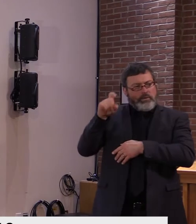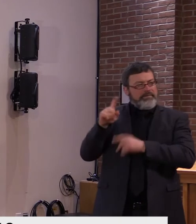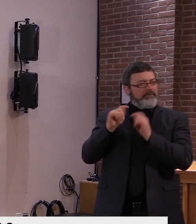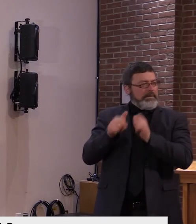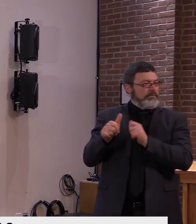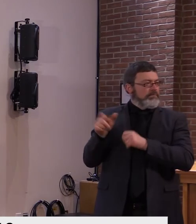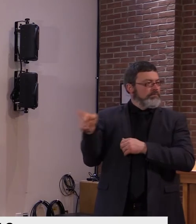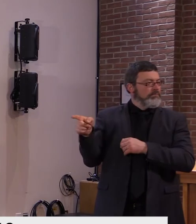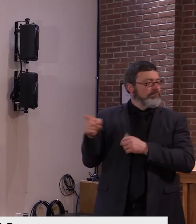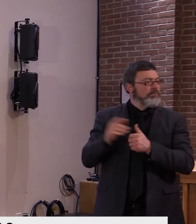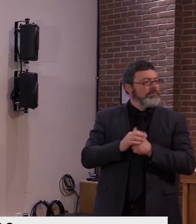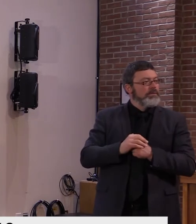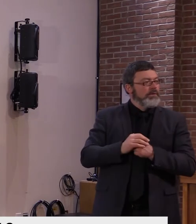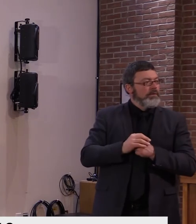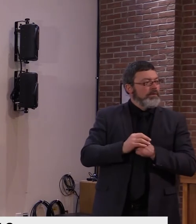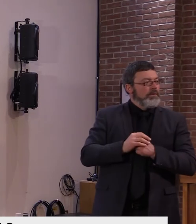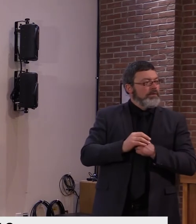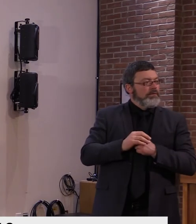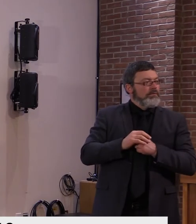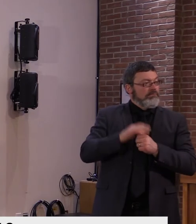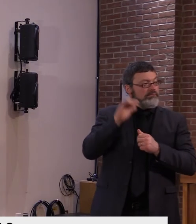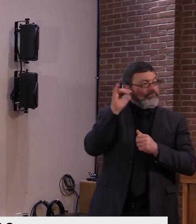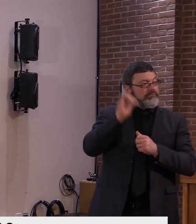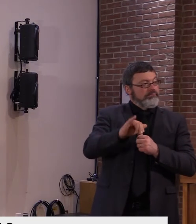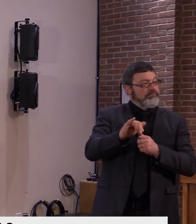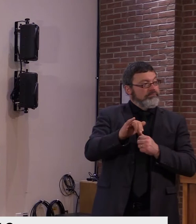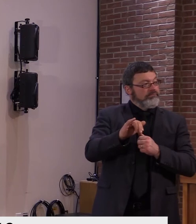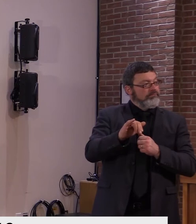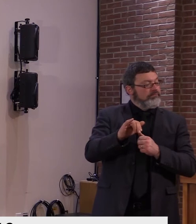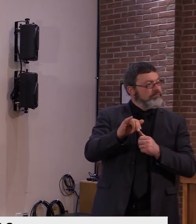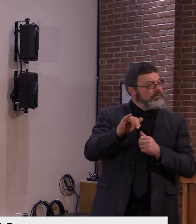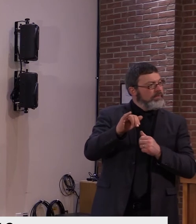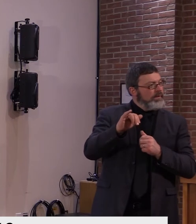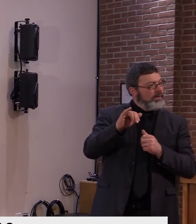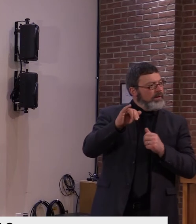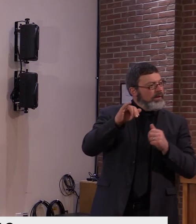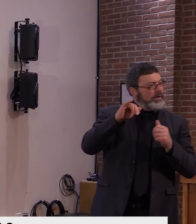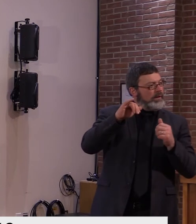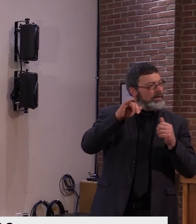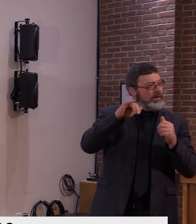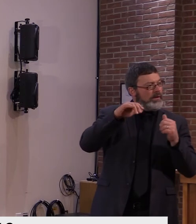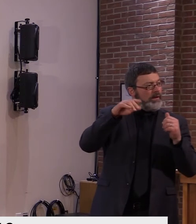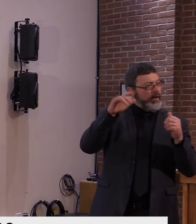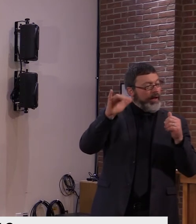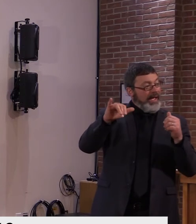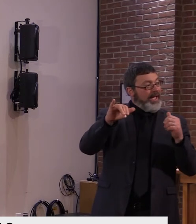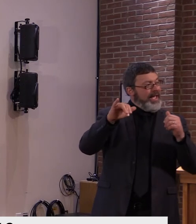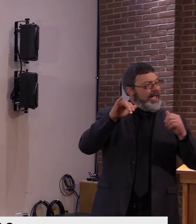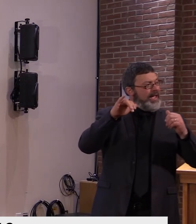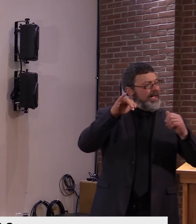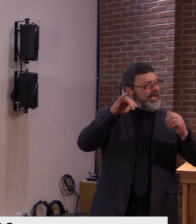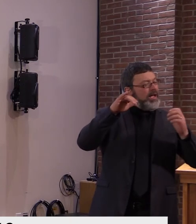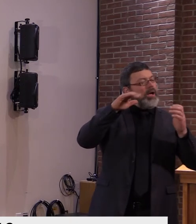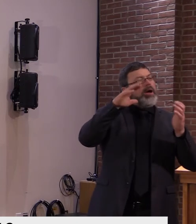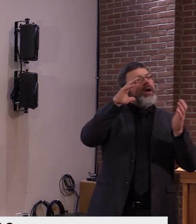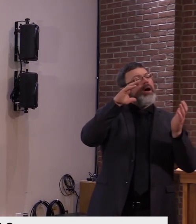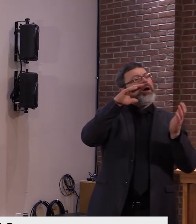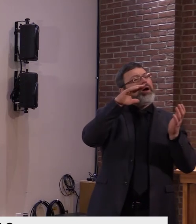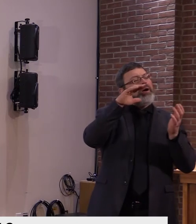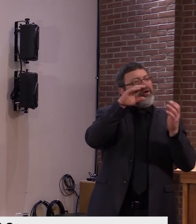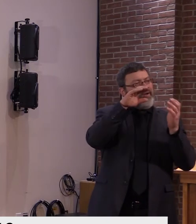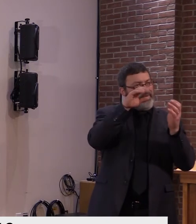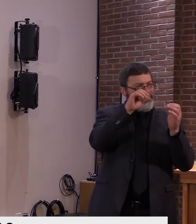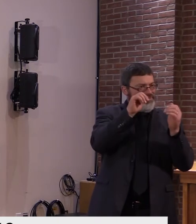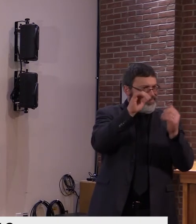part of the check-in about whether they were part of a social gathering, is it in line with that guidance that if the answer is